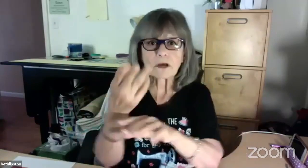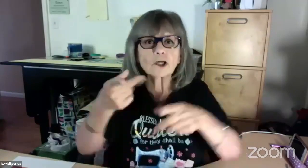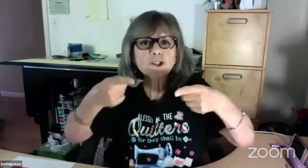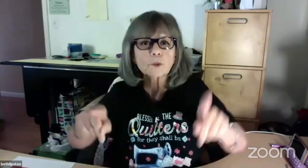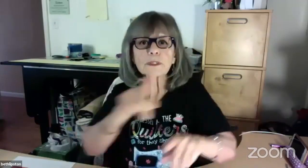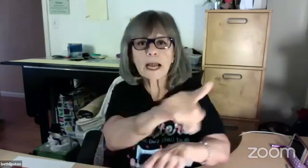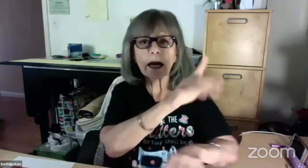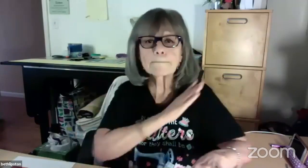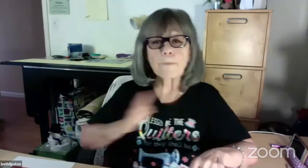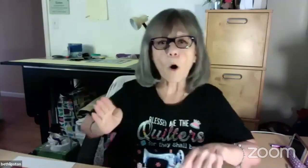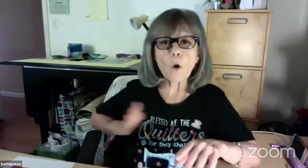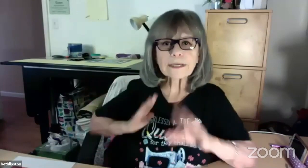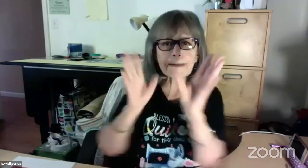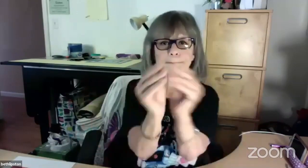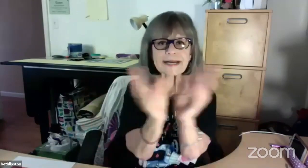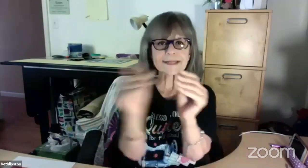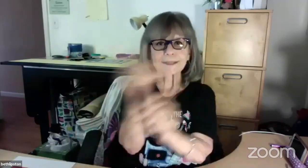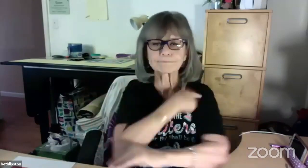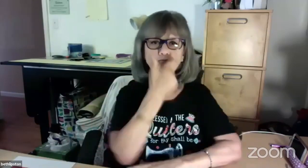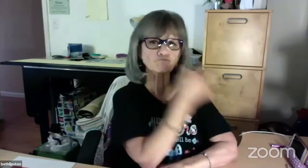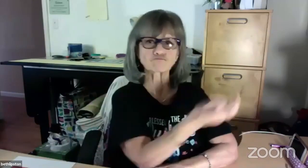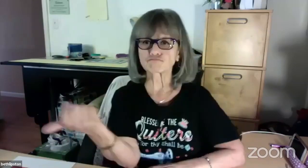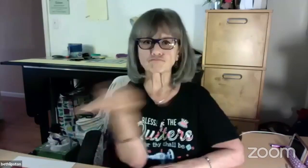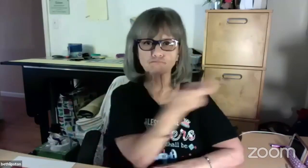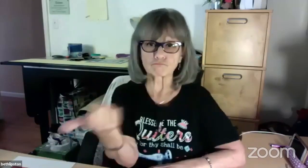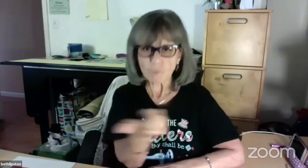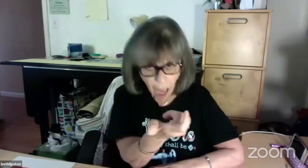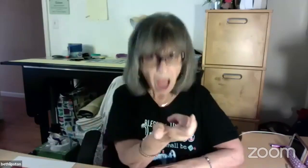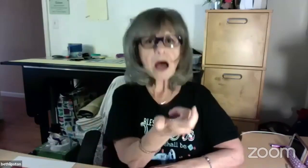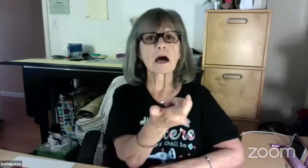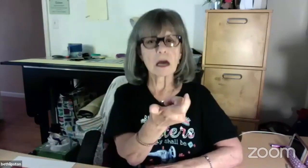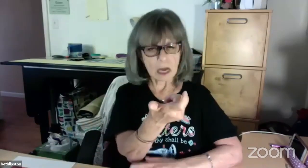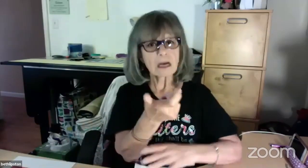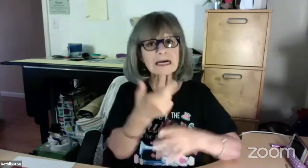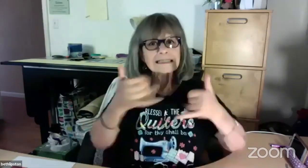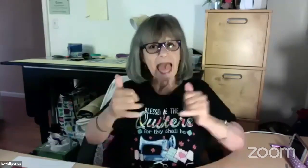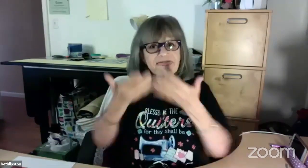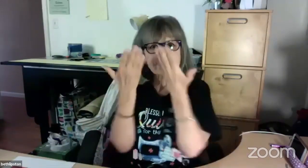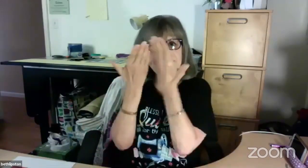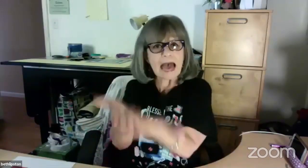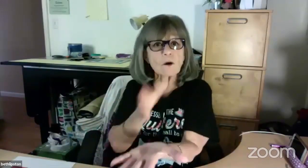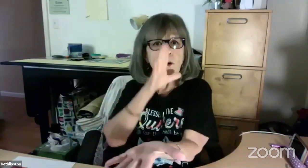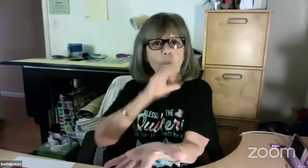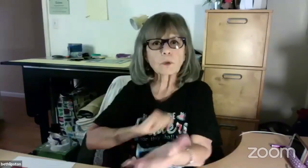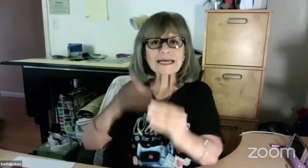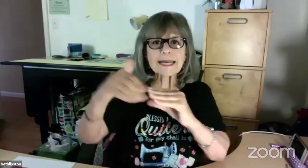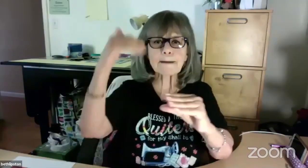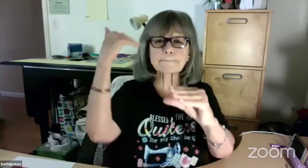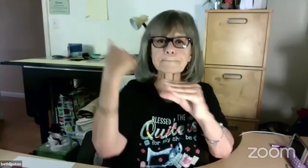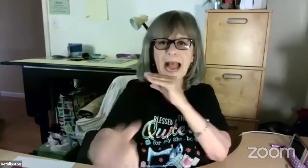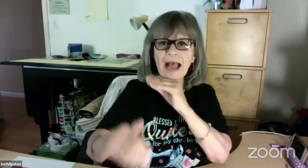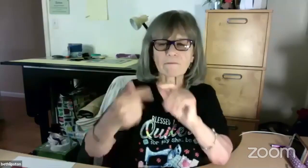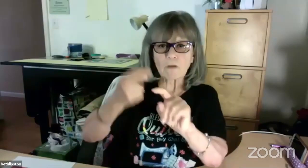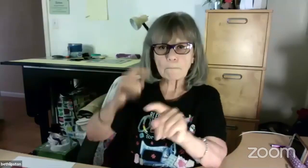I think it was June, for the board meeting, I watched it on YouTube.